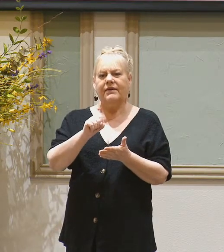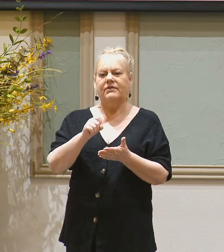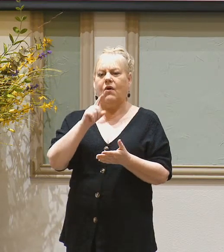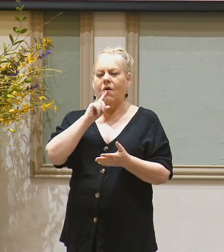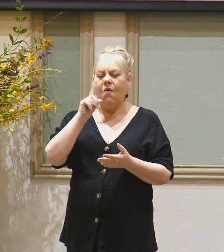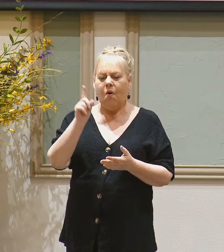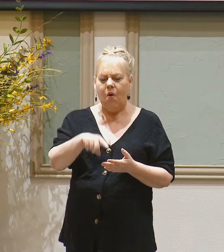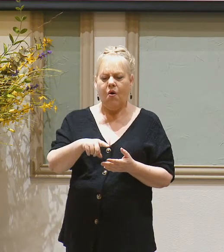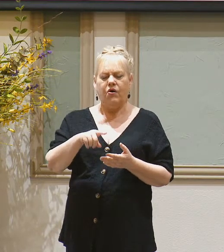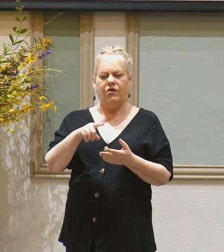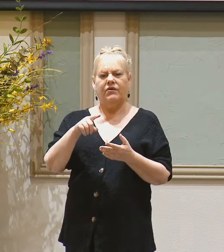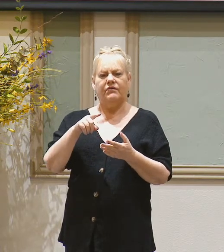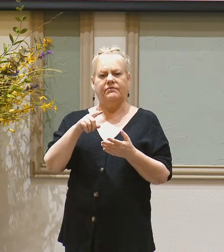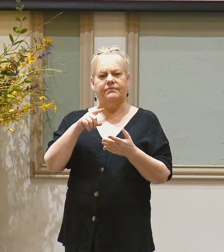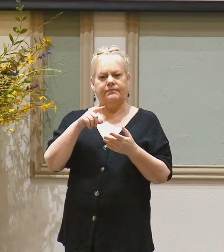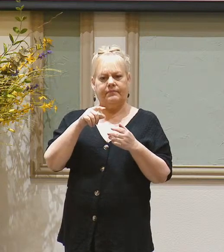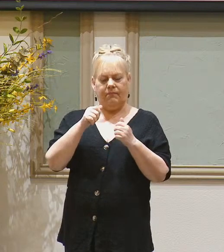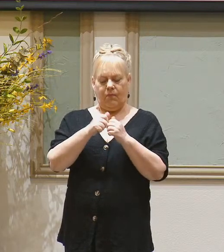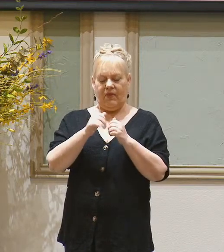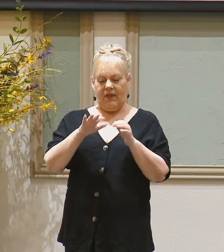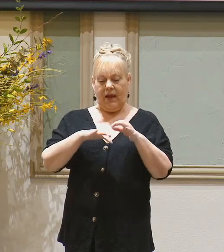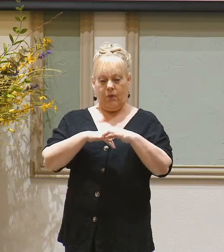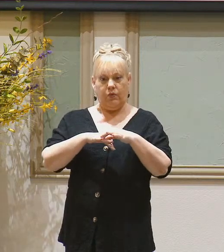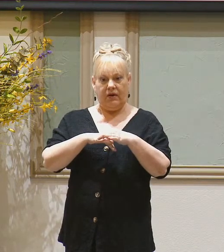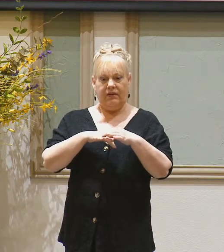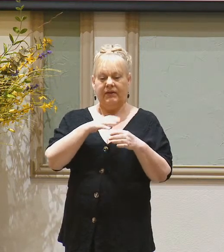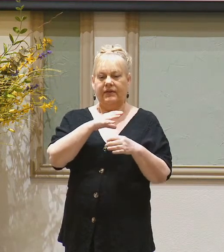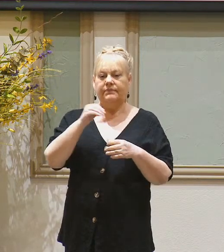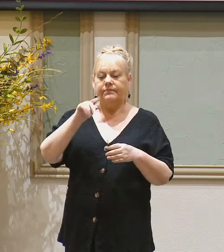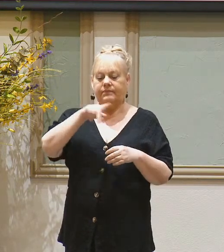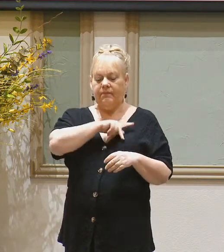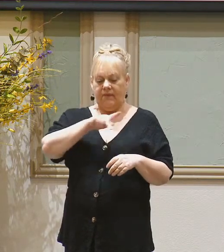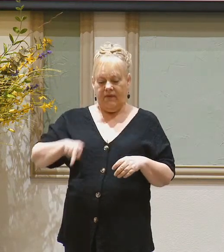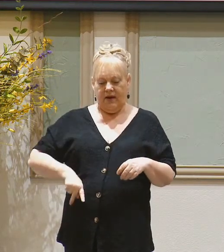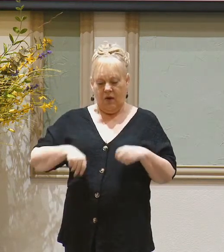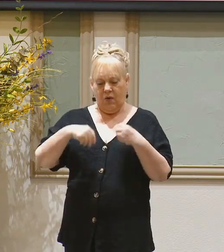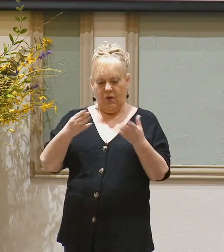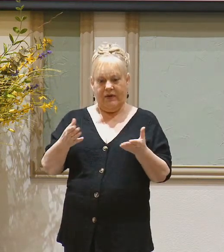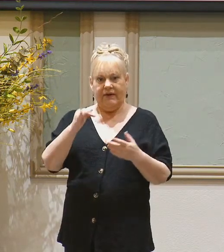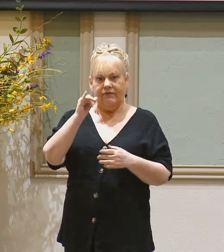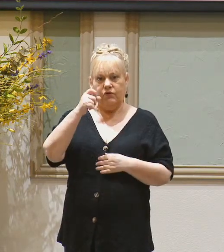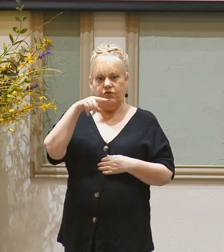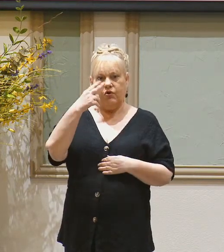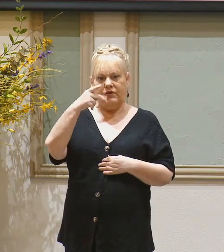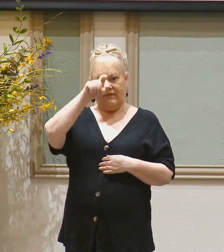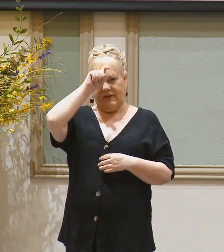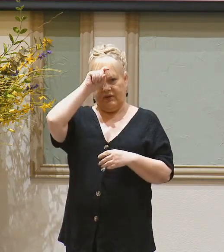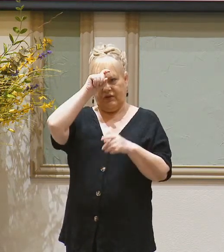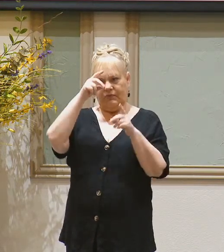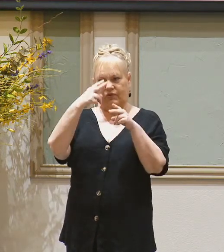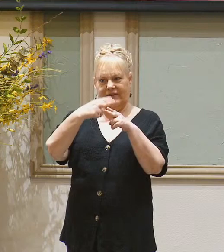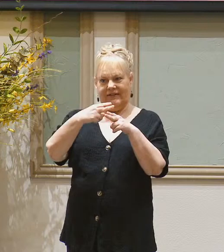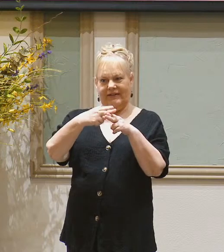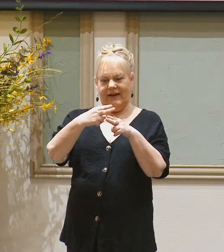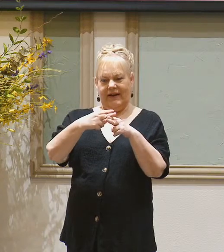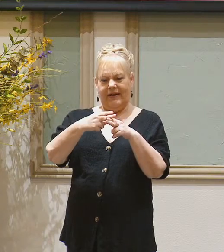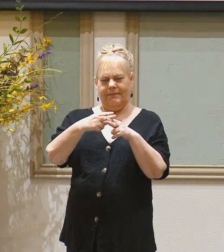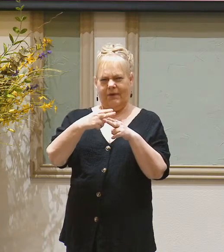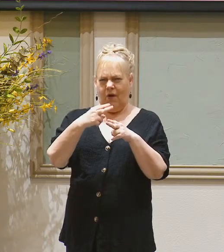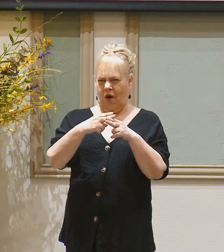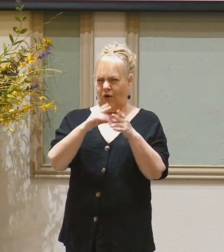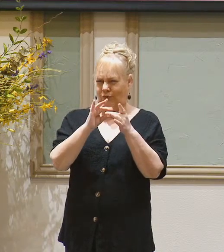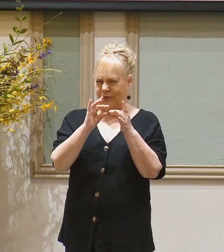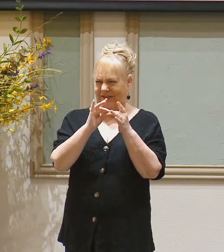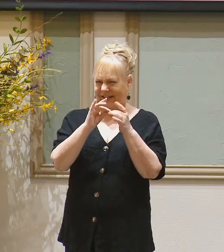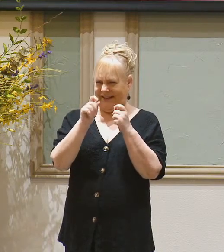with. And as Jason just read to us, Pharaoh also gives Joseph an Egyptian name. It is hard to